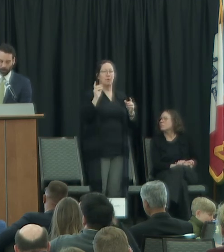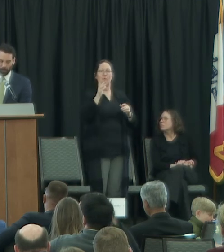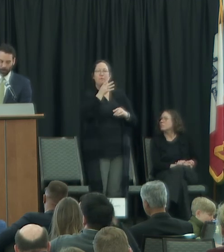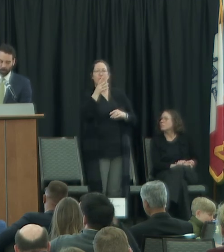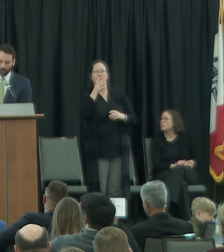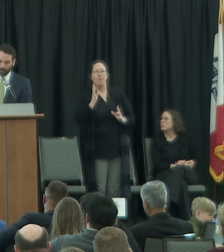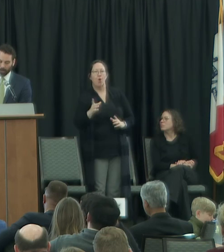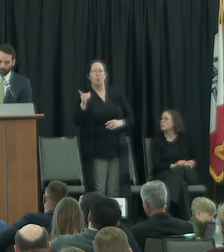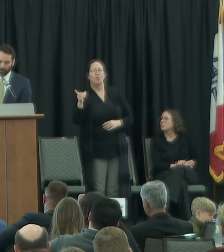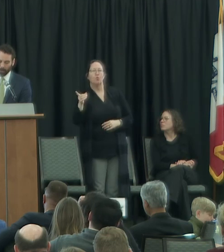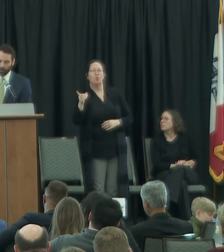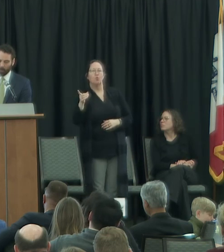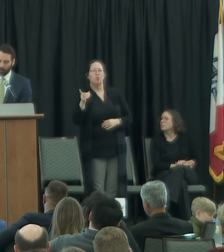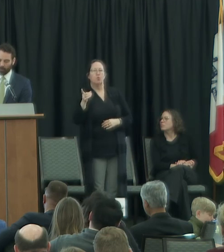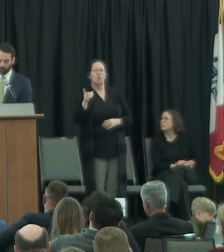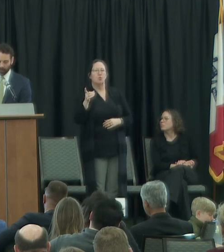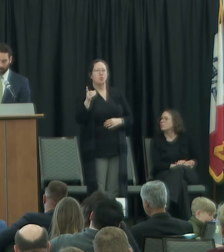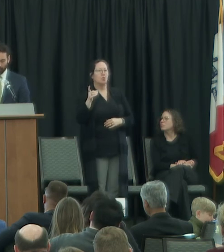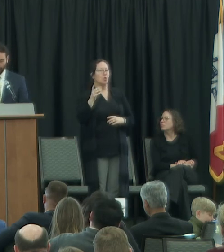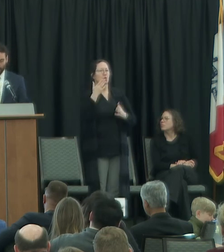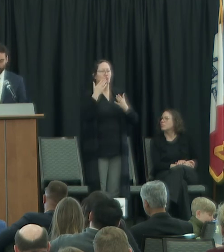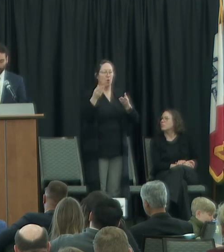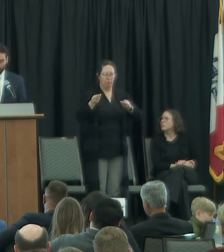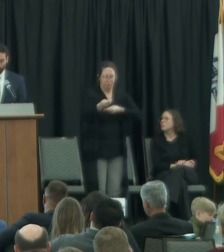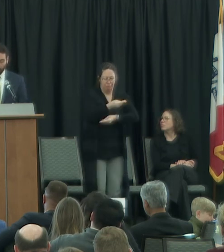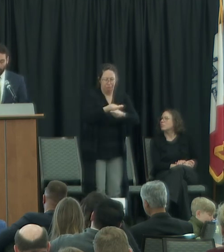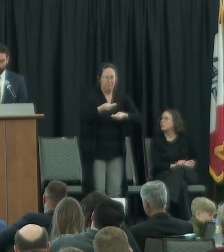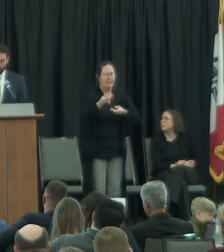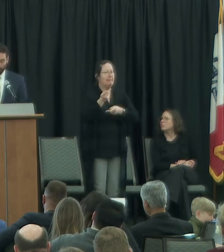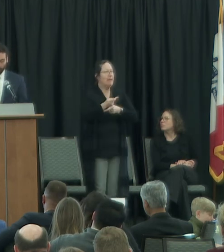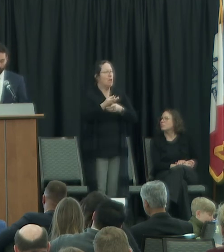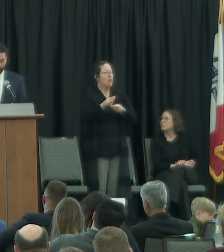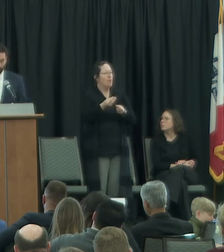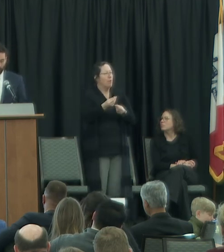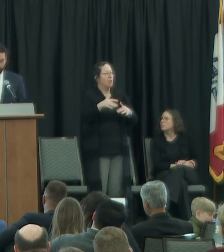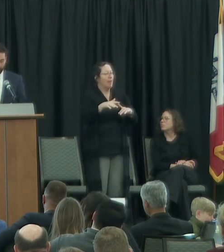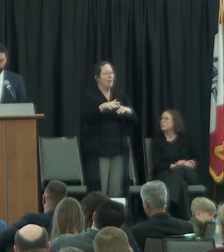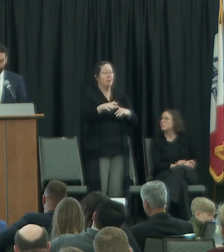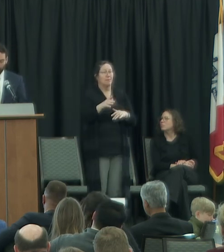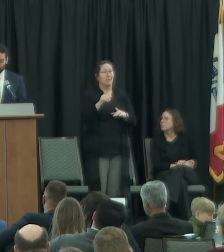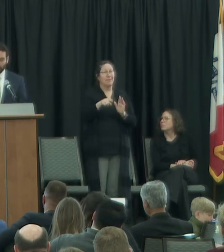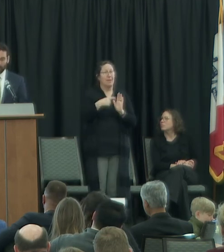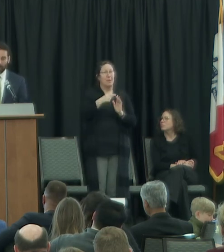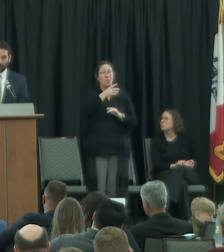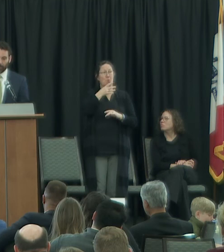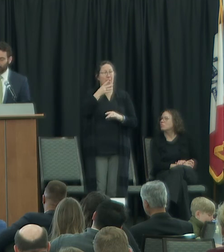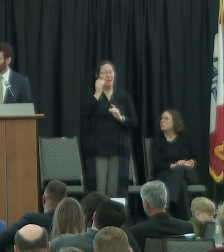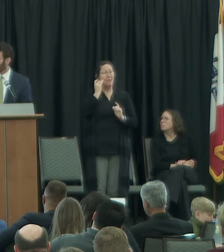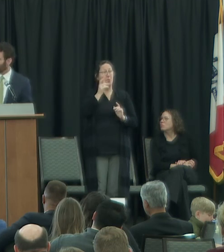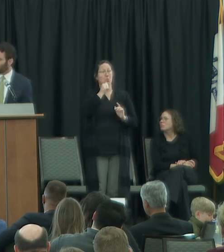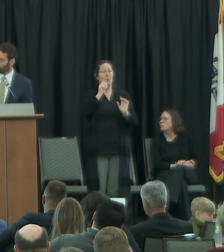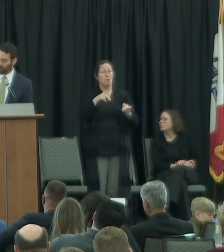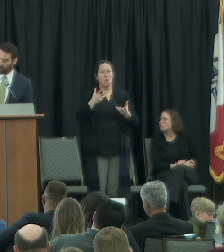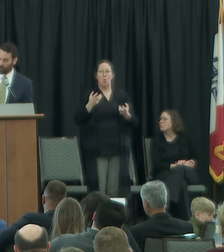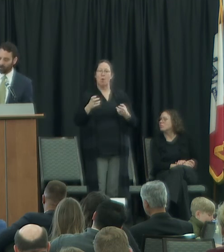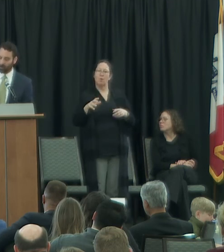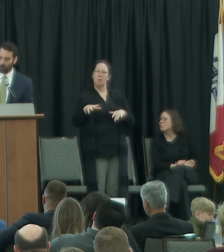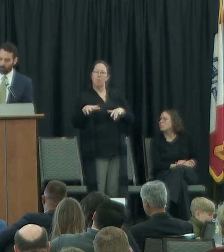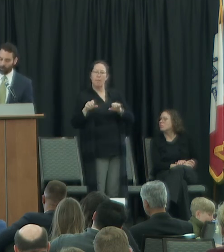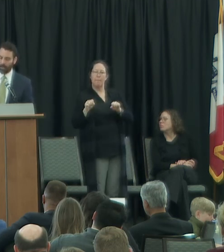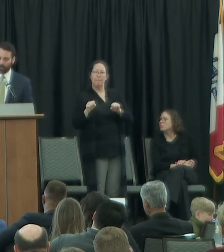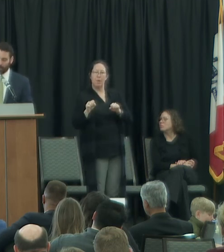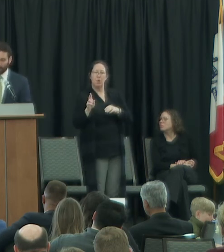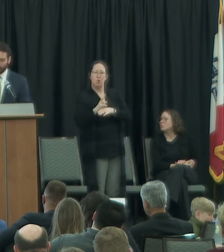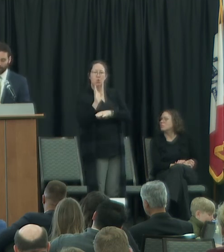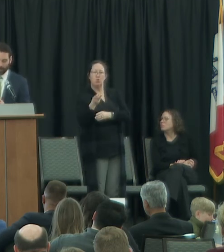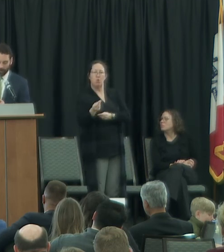who are incredible stewards of their land. There are also farmers for which, if a private entity comes and says, I want to